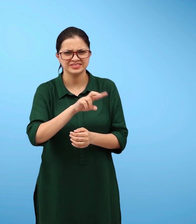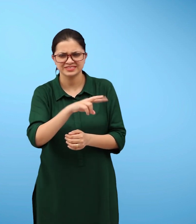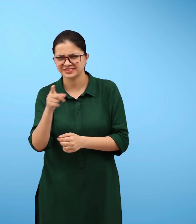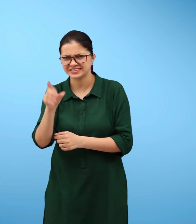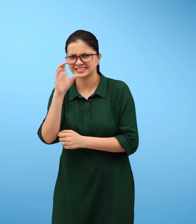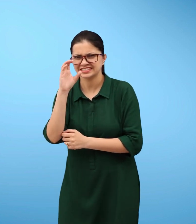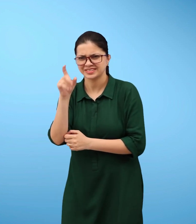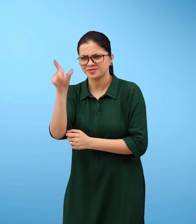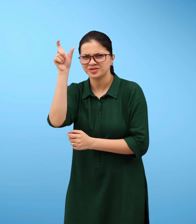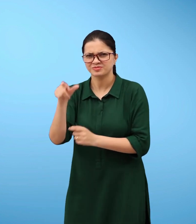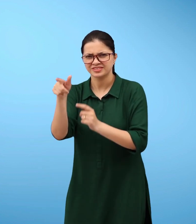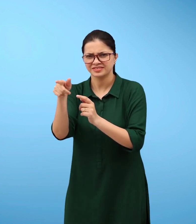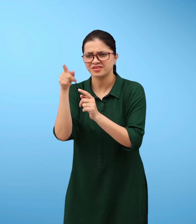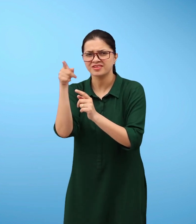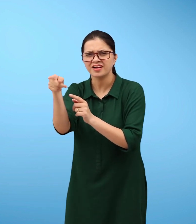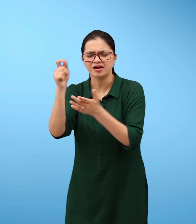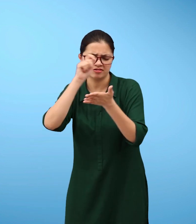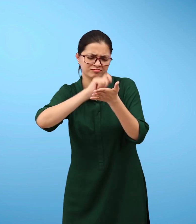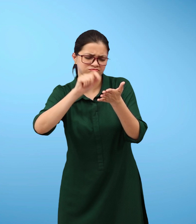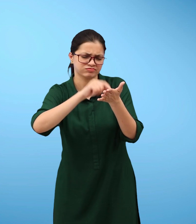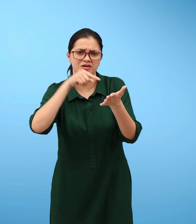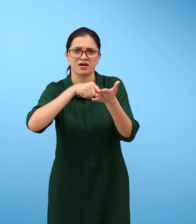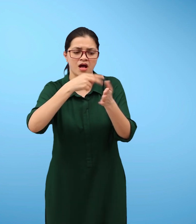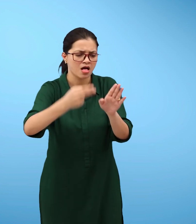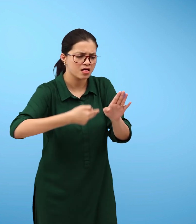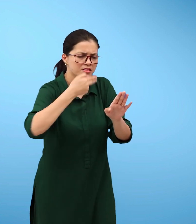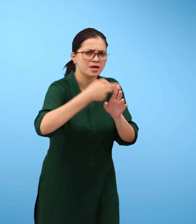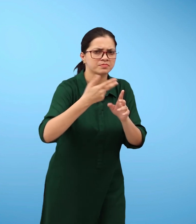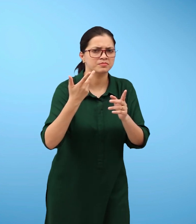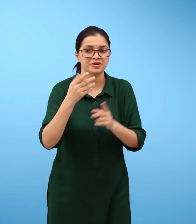Charak Samhita, written by Charak, is a remarkable book on medicine.